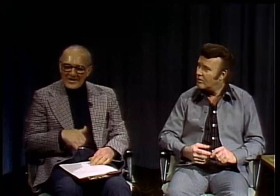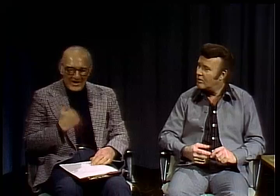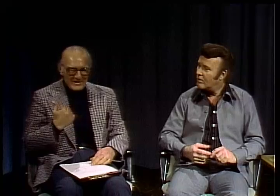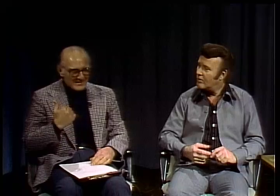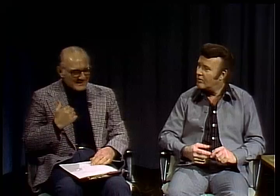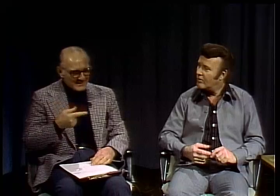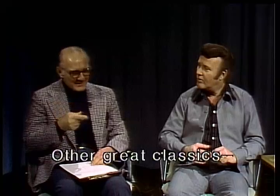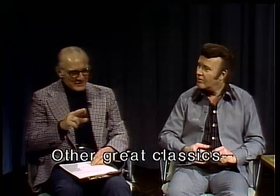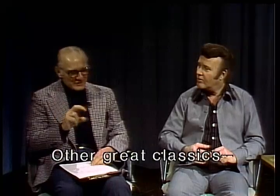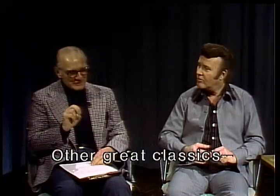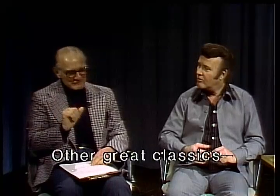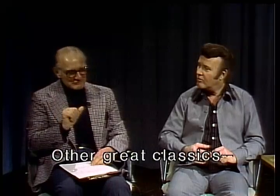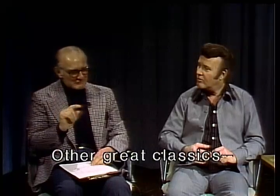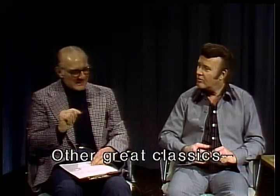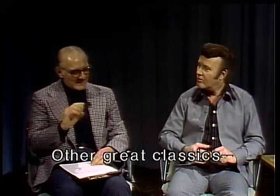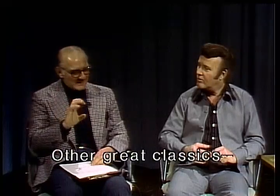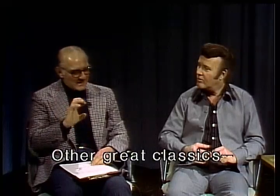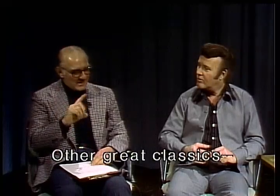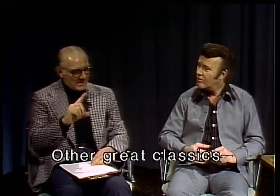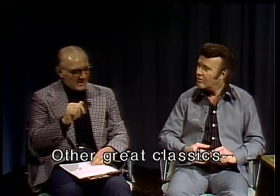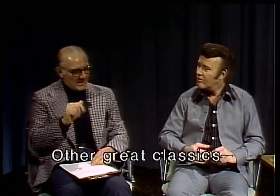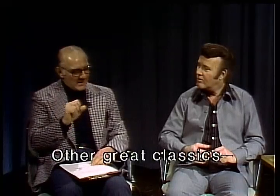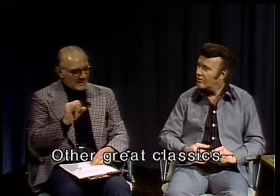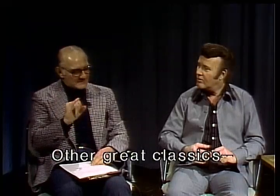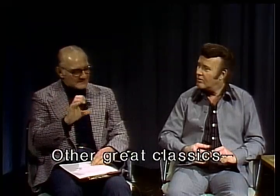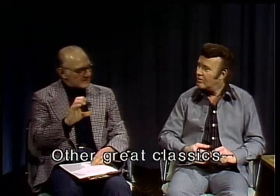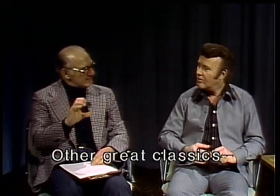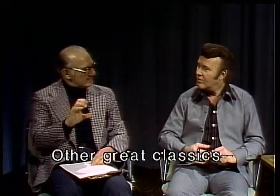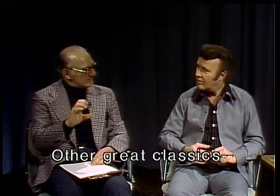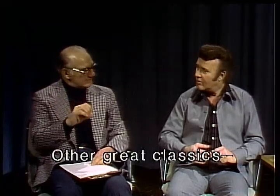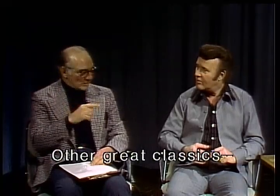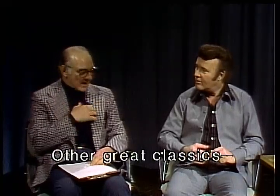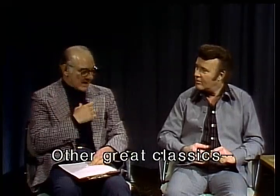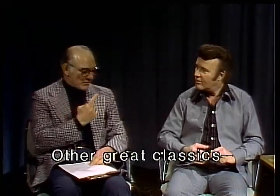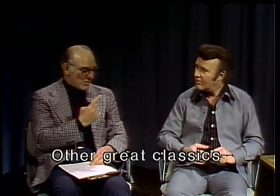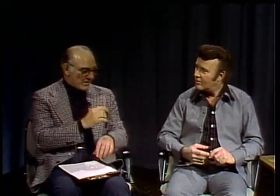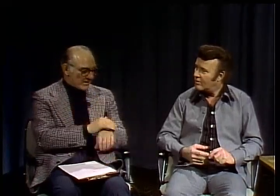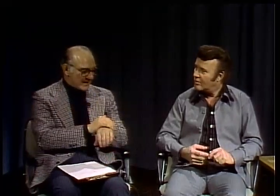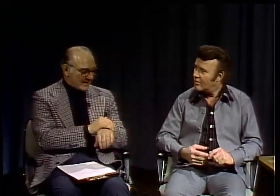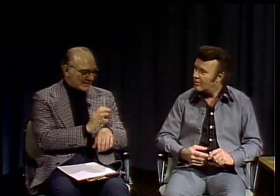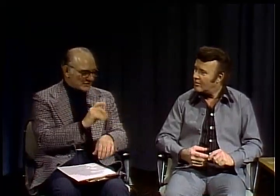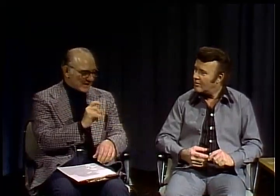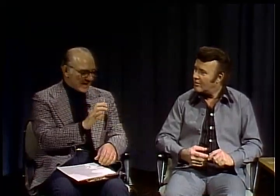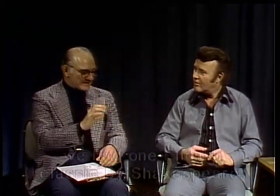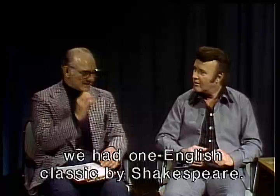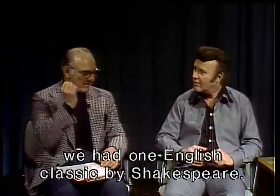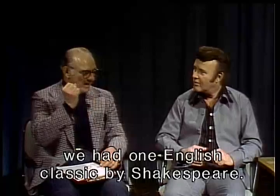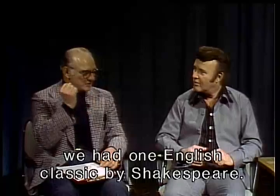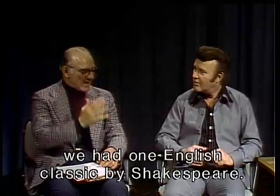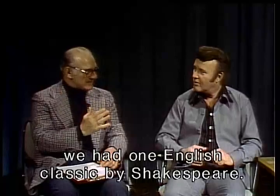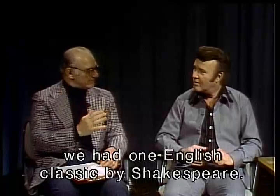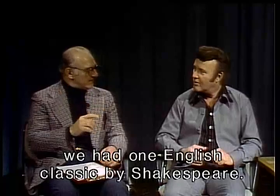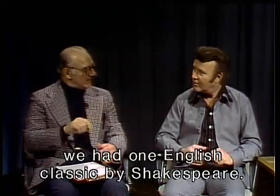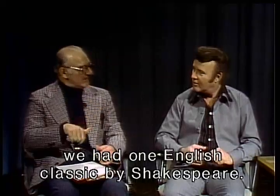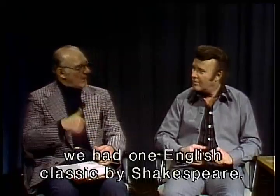Other great classic. We had one in English classic by Shakespeare and